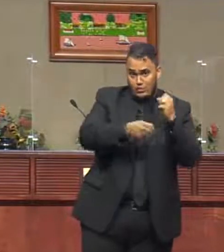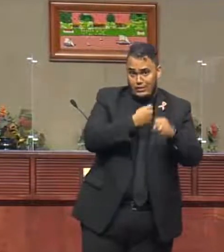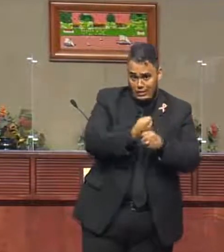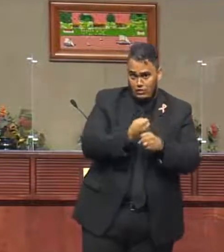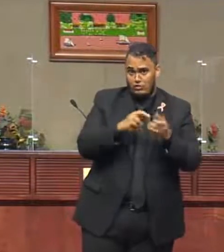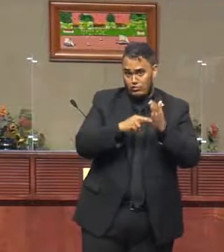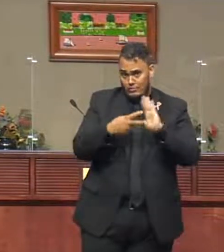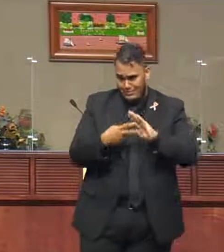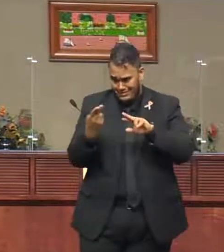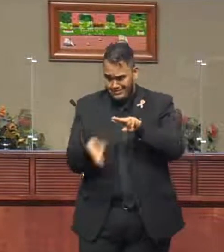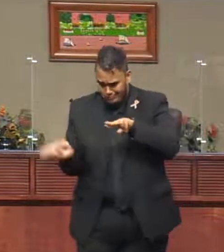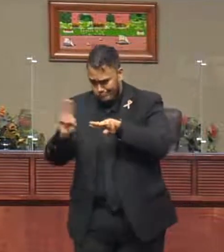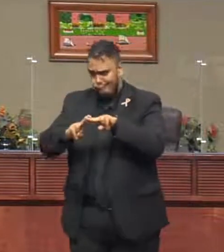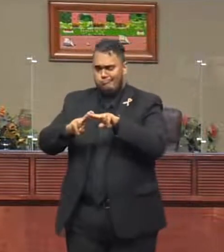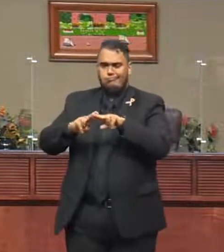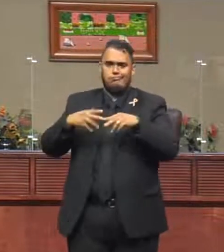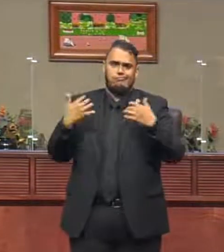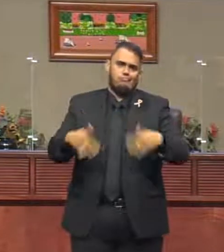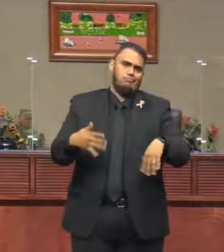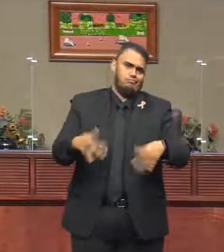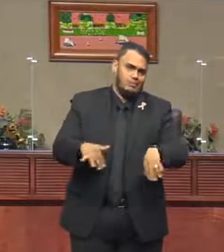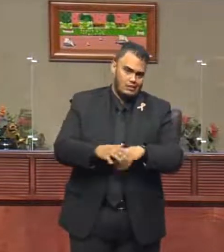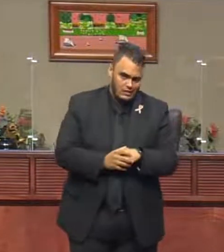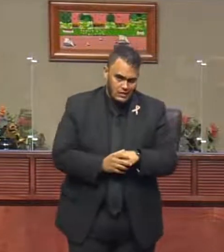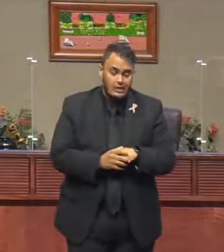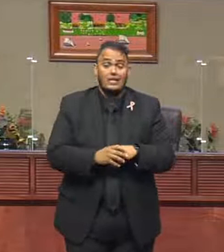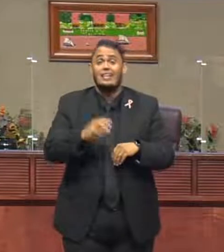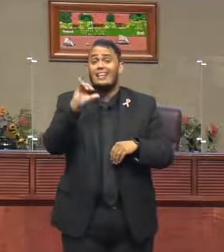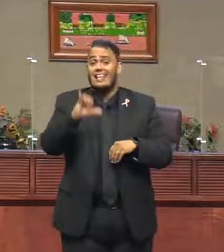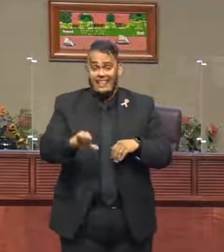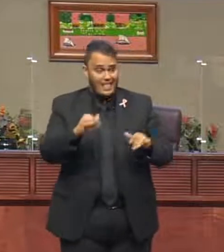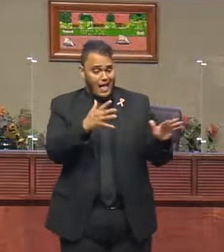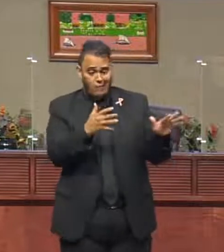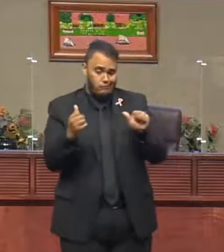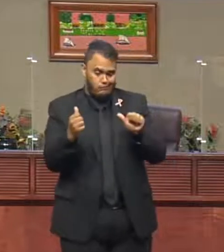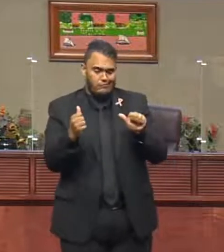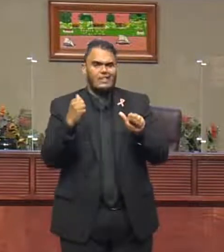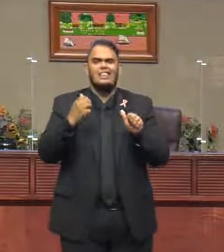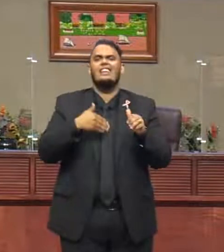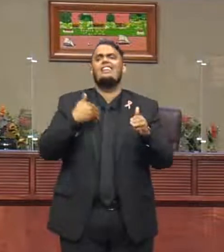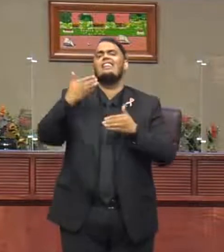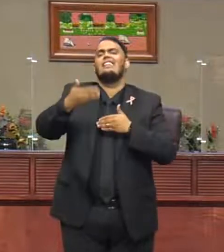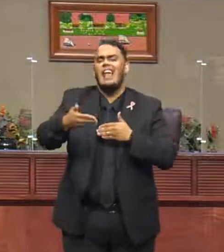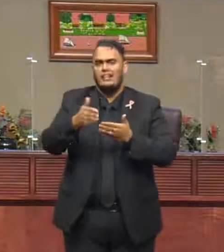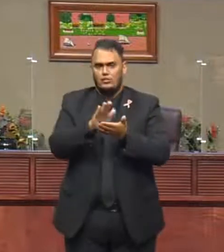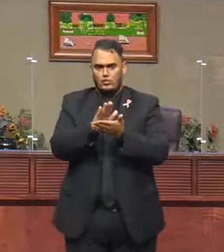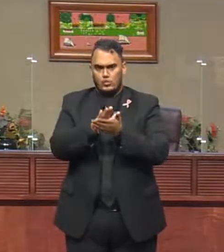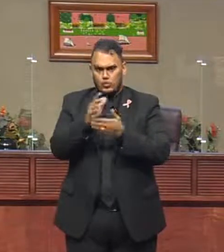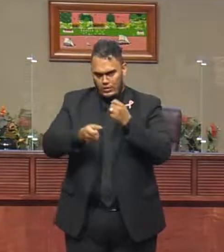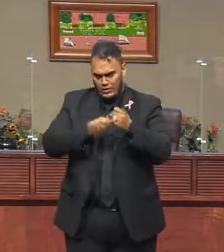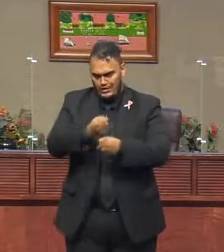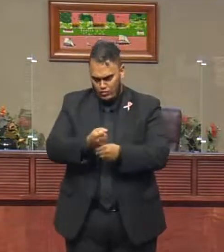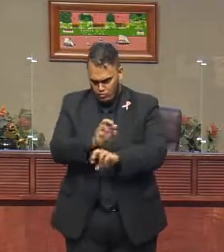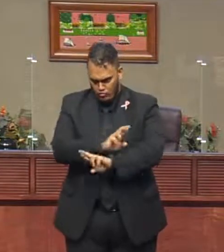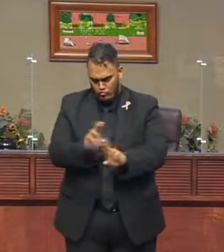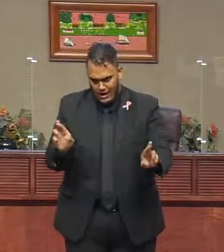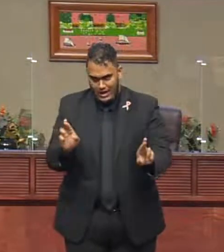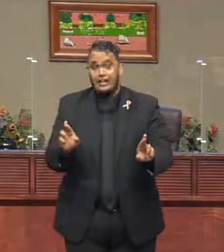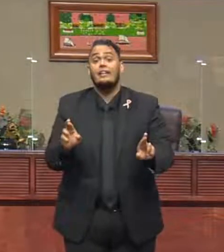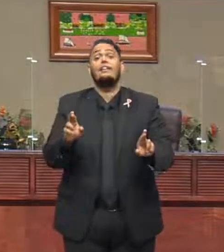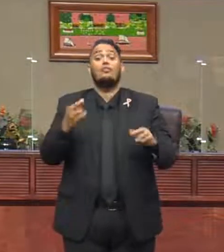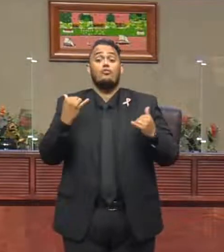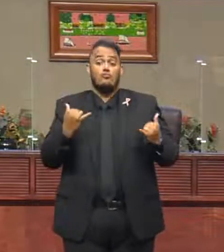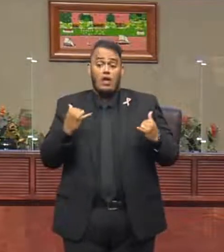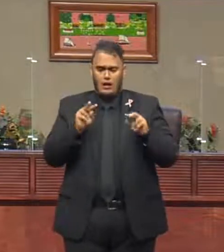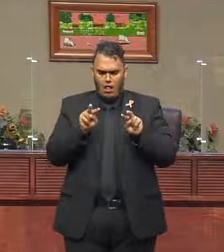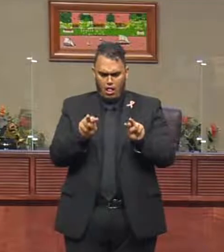more enrichment, accelerating into the next school year. And right now, looking at our dashboard over